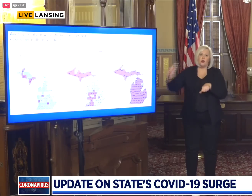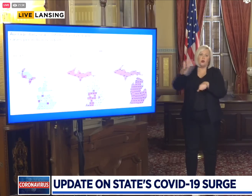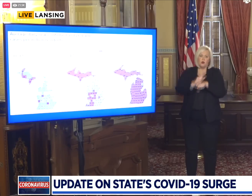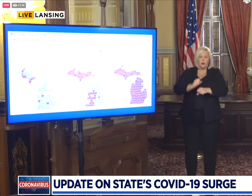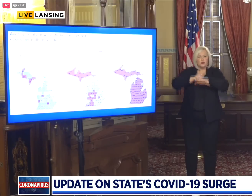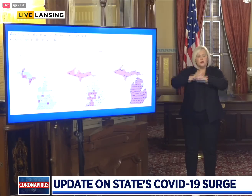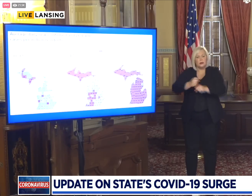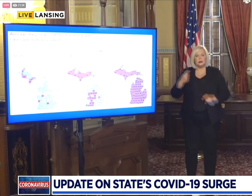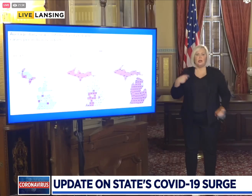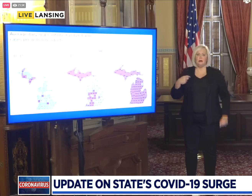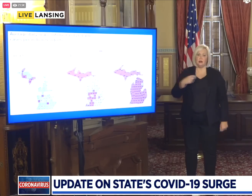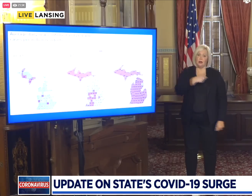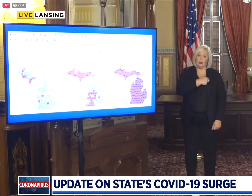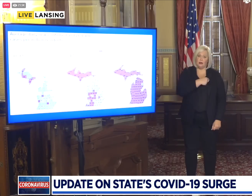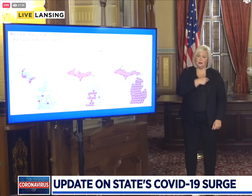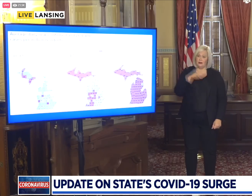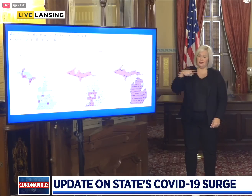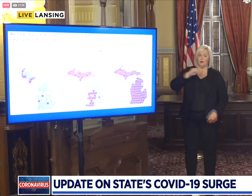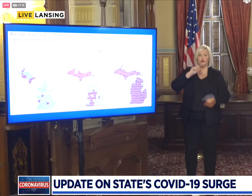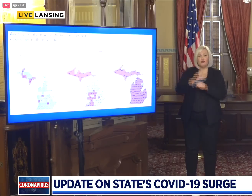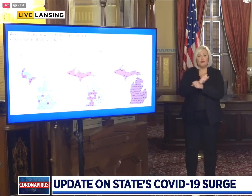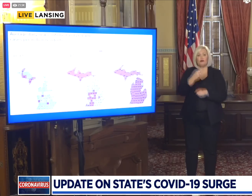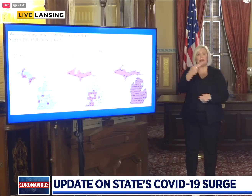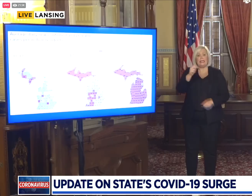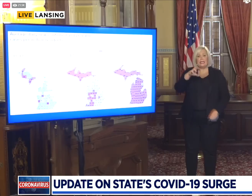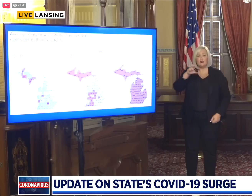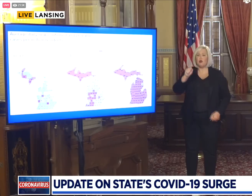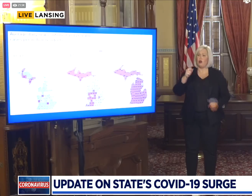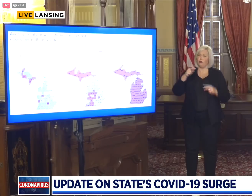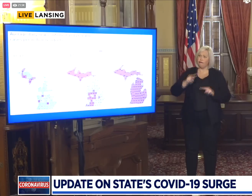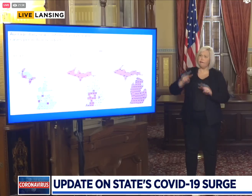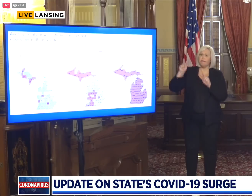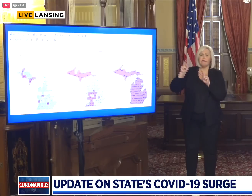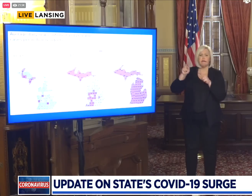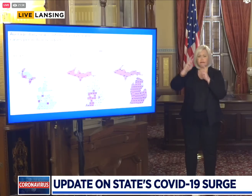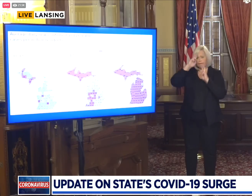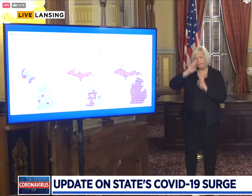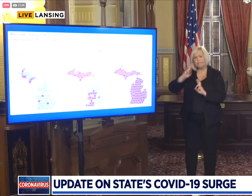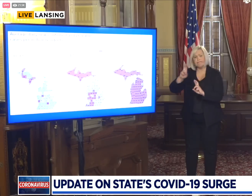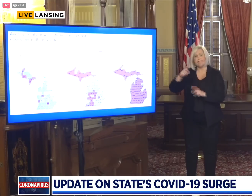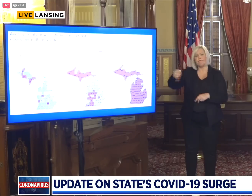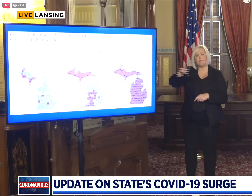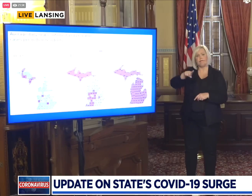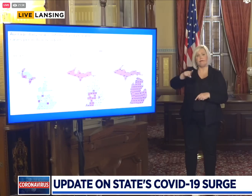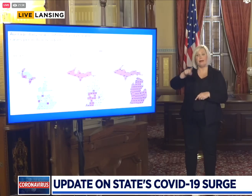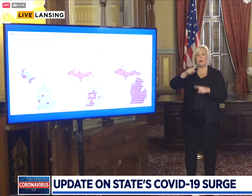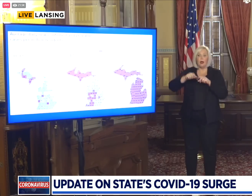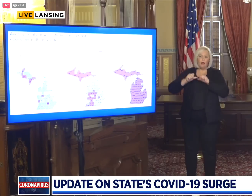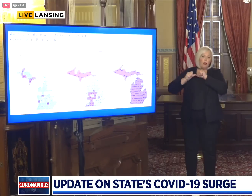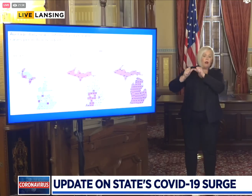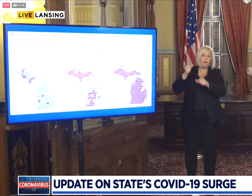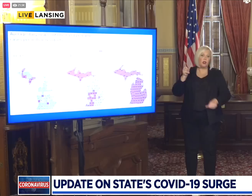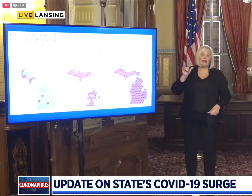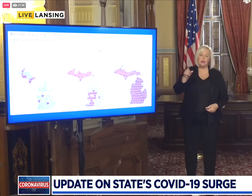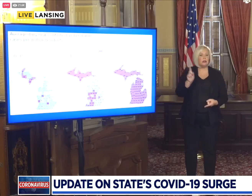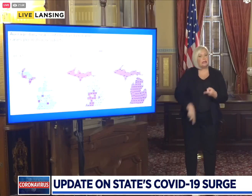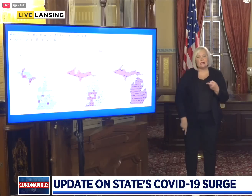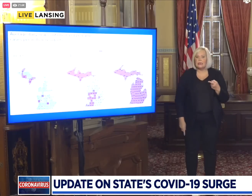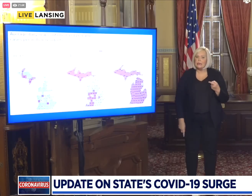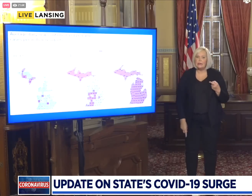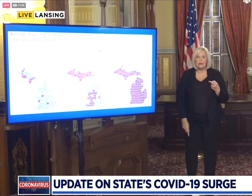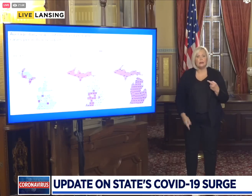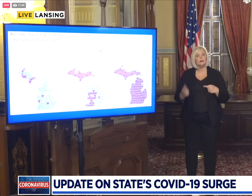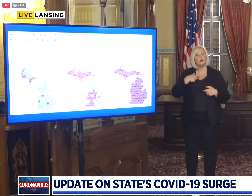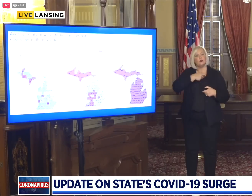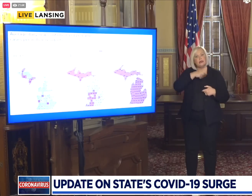us. They are the heroes of this pandemic, but no one can be a hero forever. They need our support.